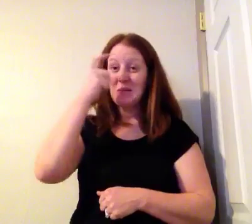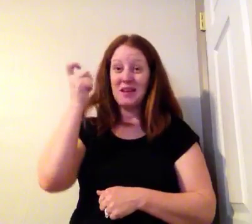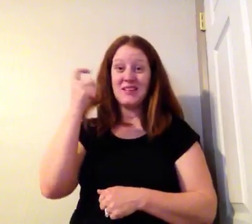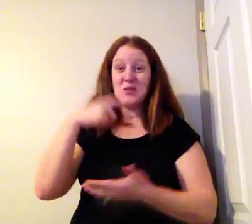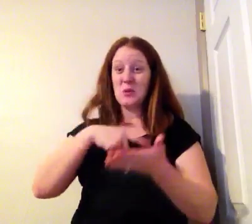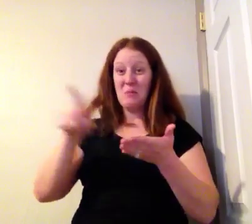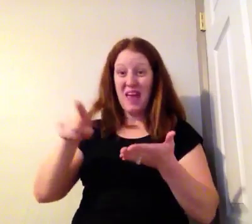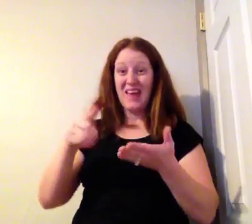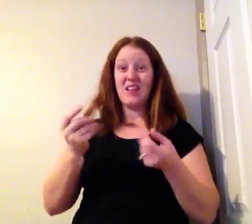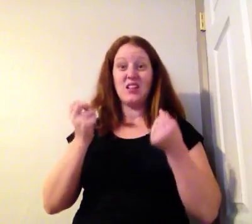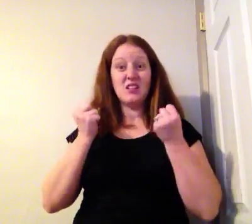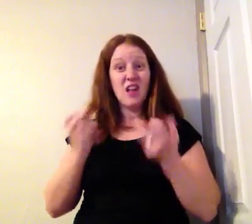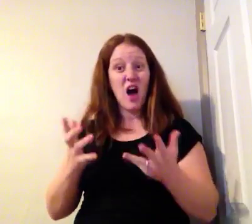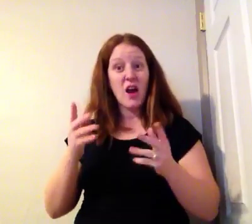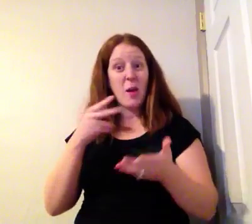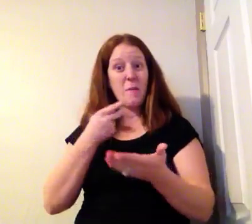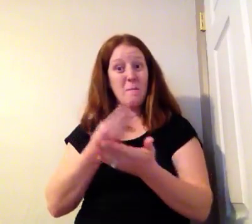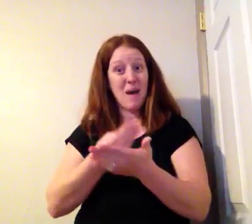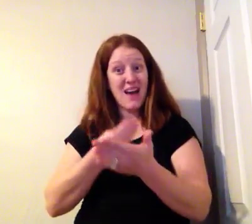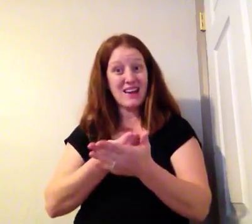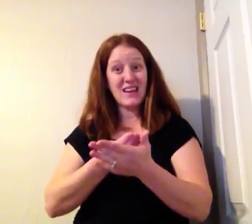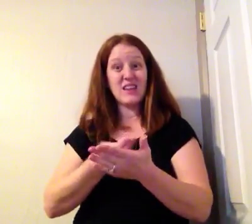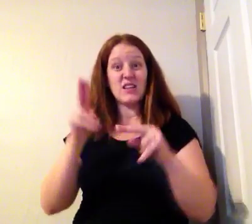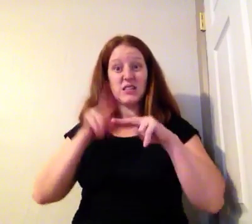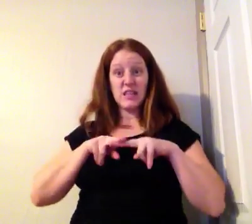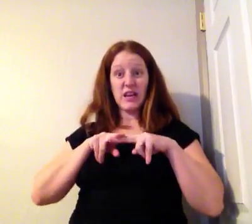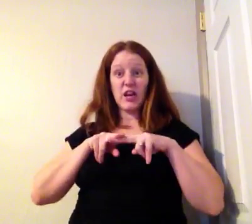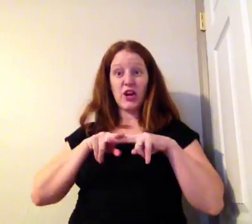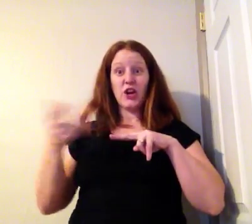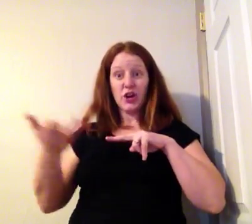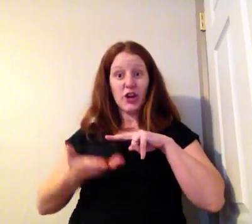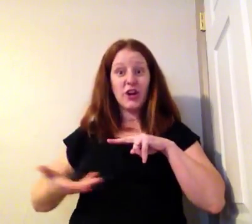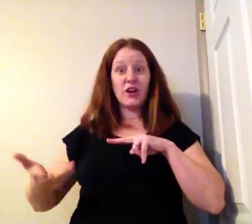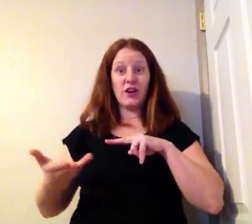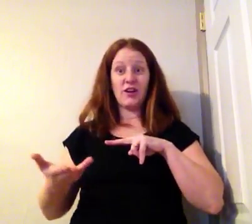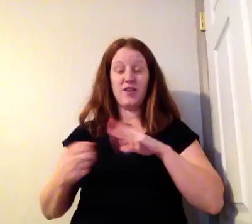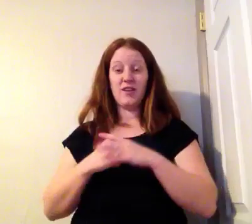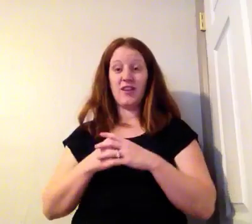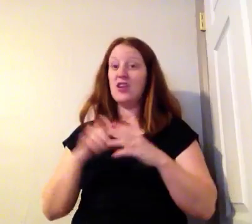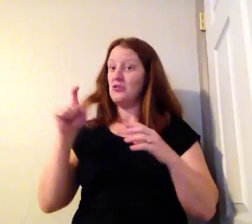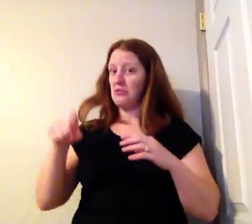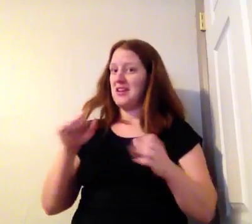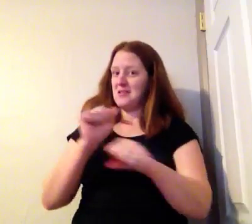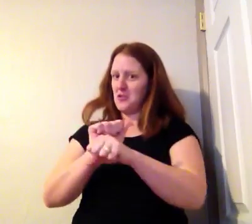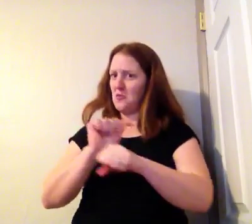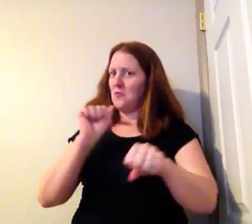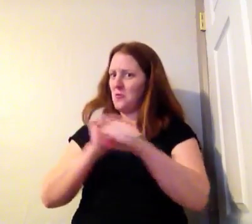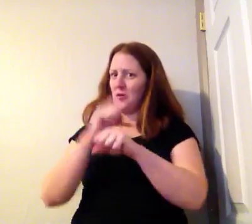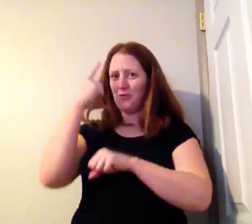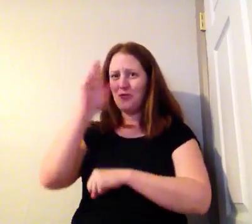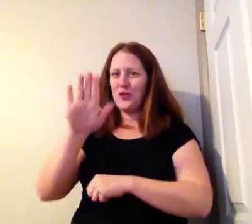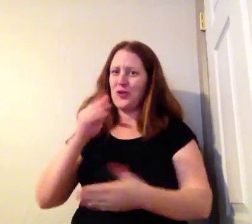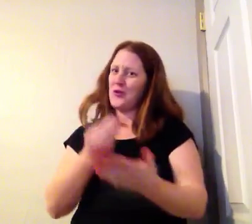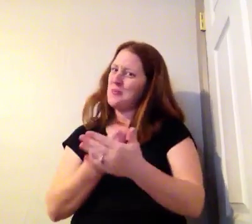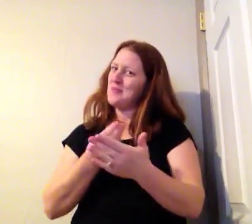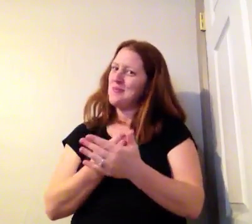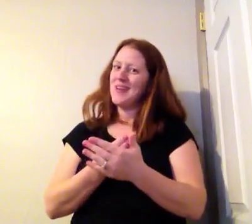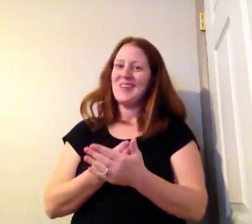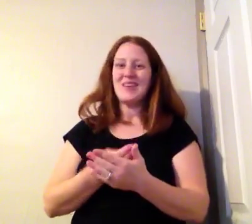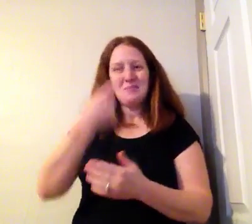here. And so you really need to use your time to work off that money. because your parents, they really scrapping it together in